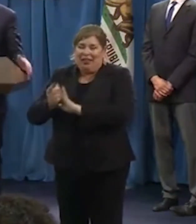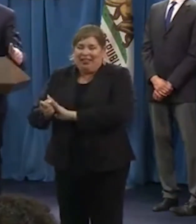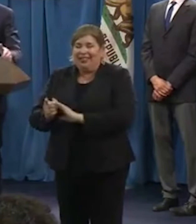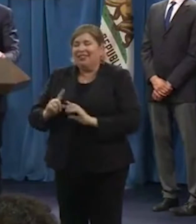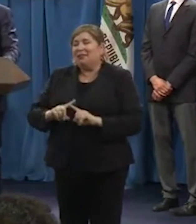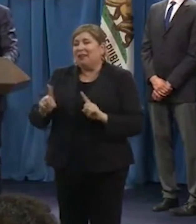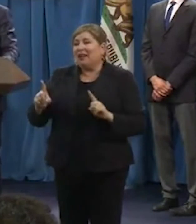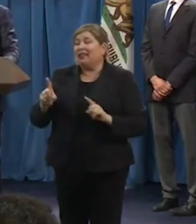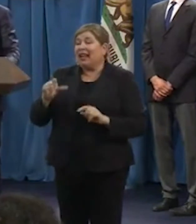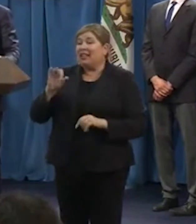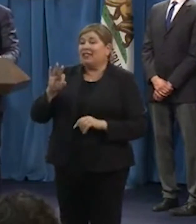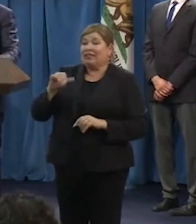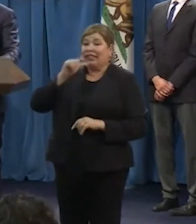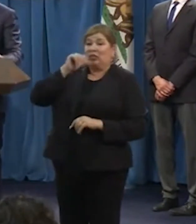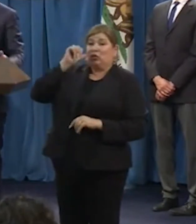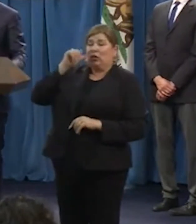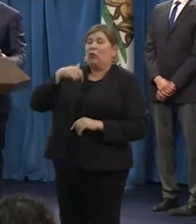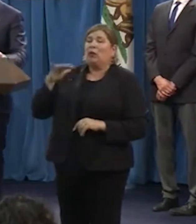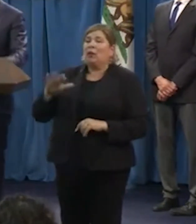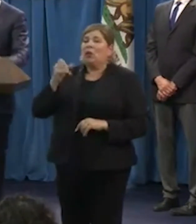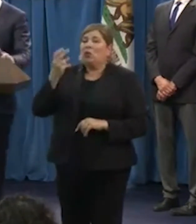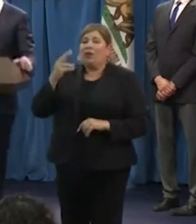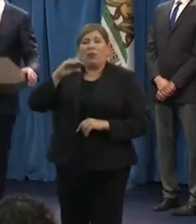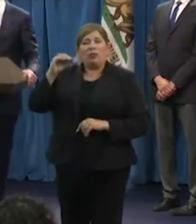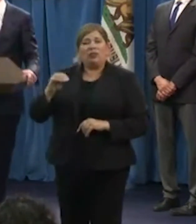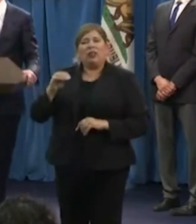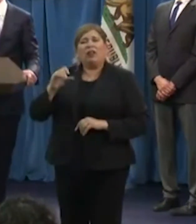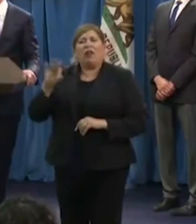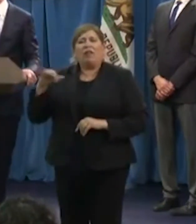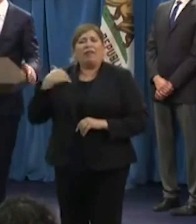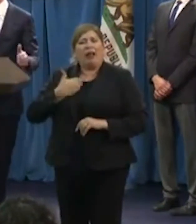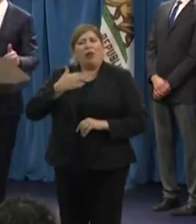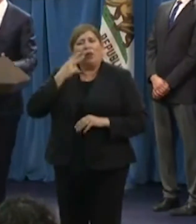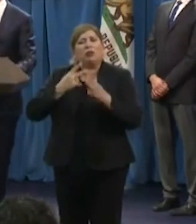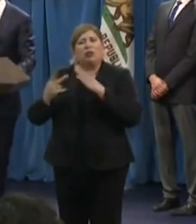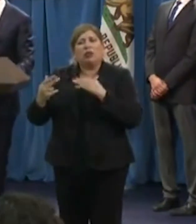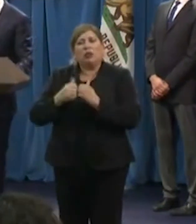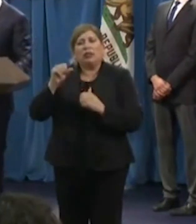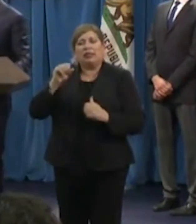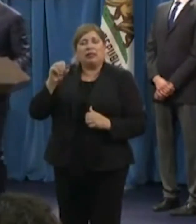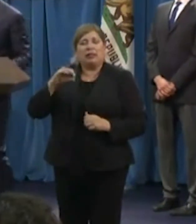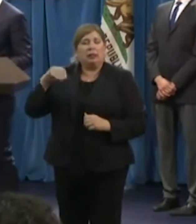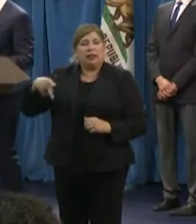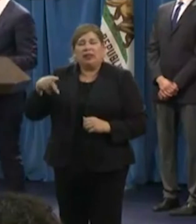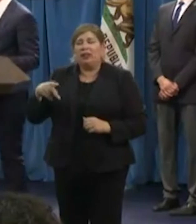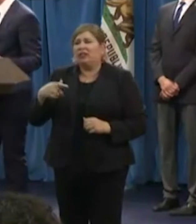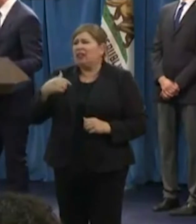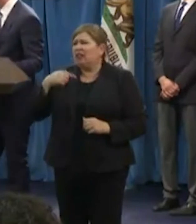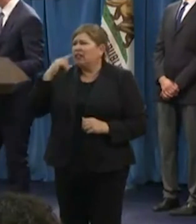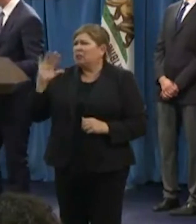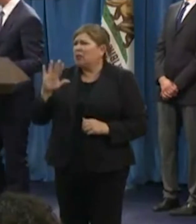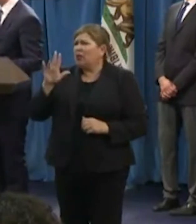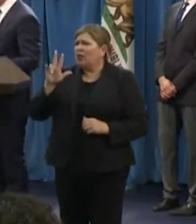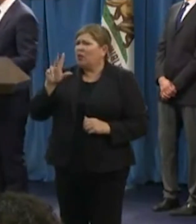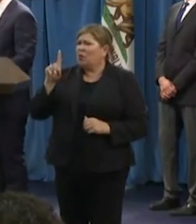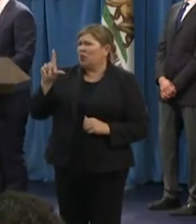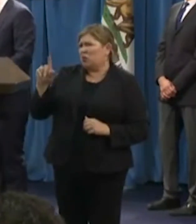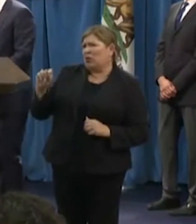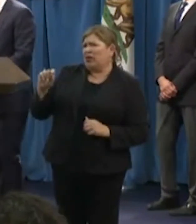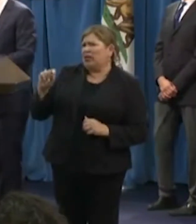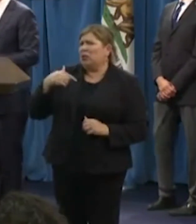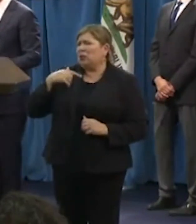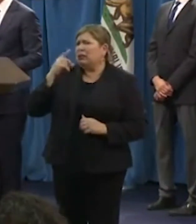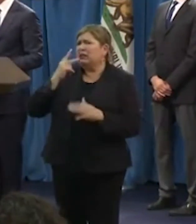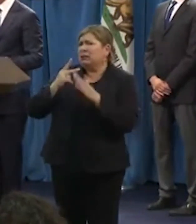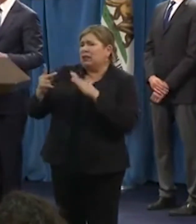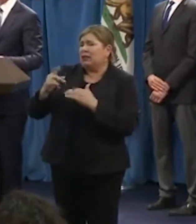this. As of yesterday, we were about 12% off our projections on the S&P. As I noted, the S&P was about, 3,120 is where we expected to